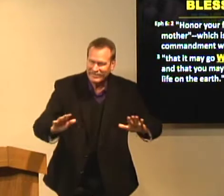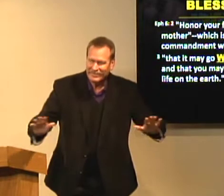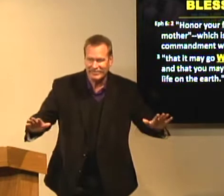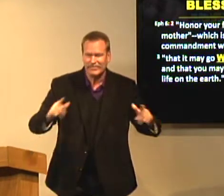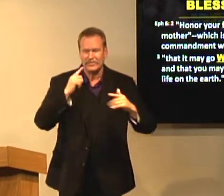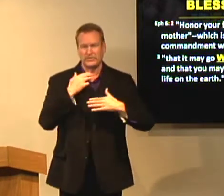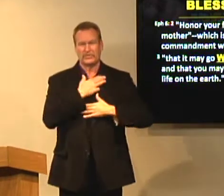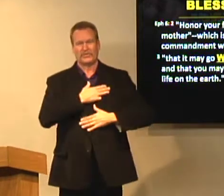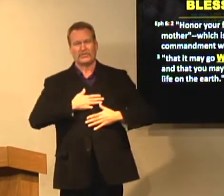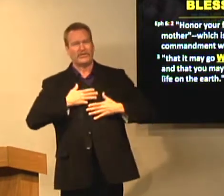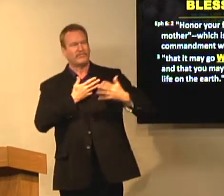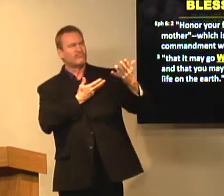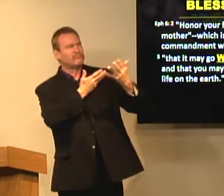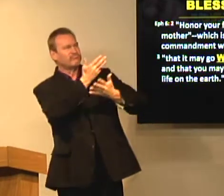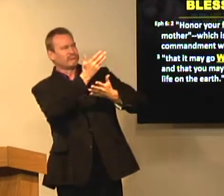God will bless you